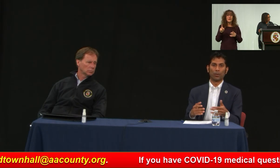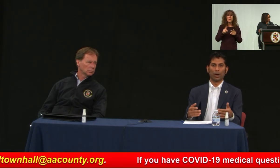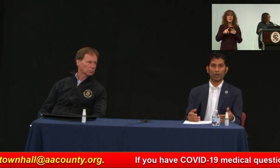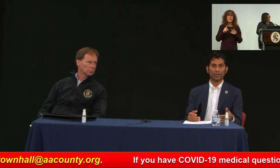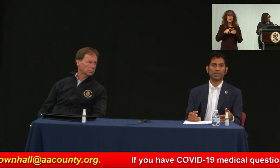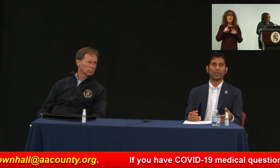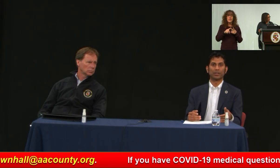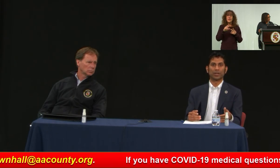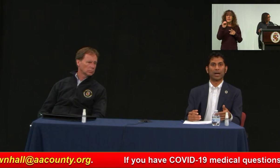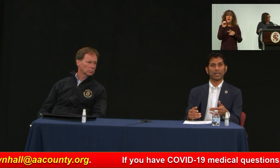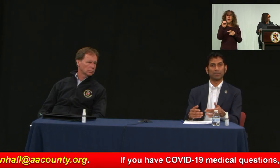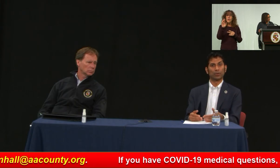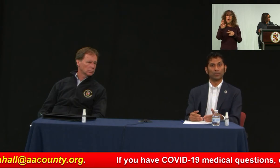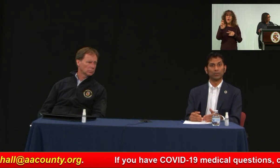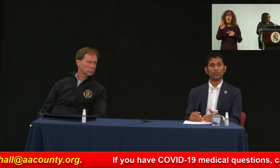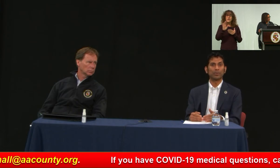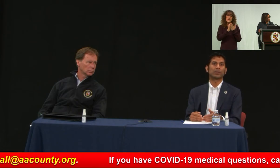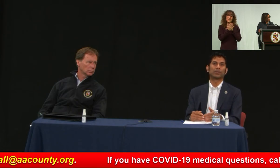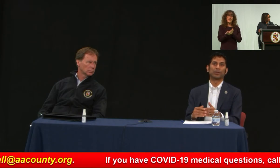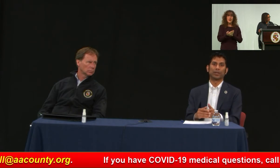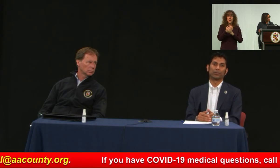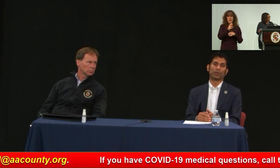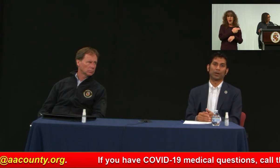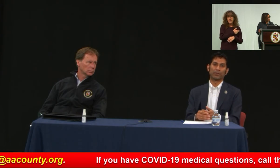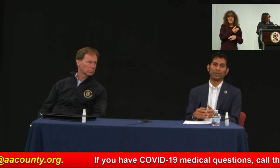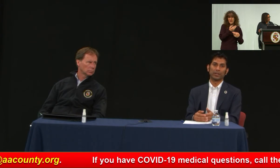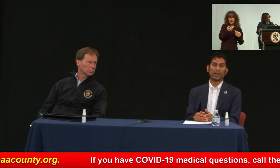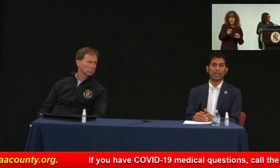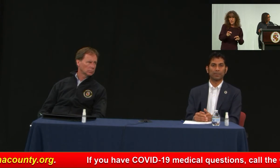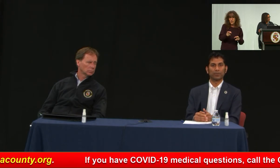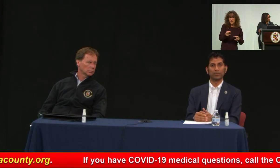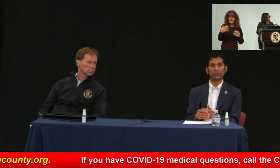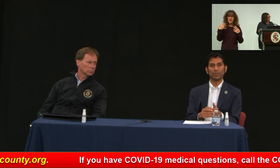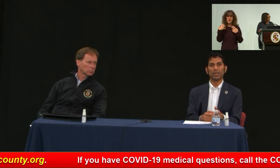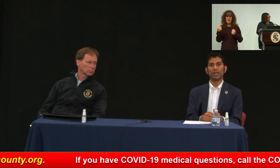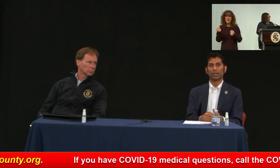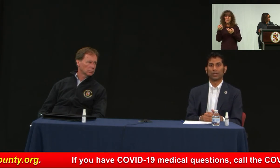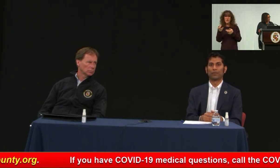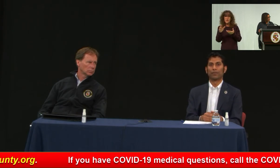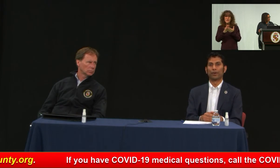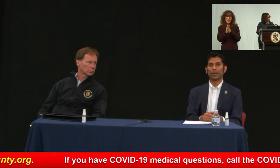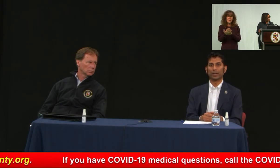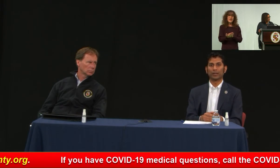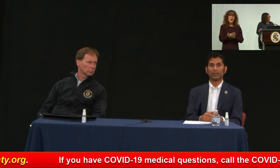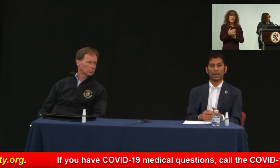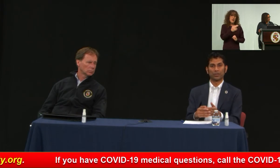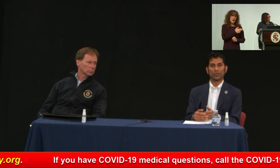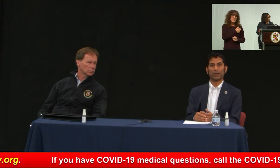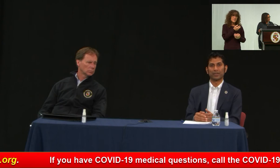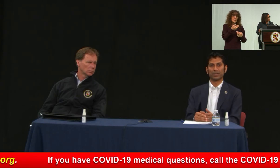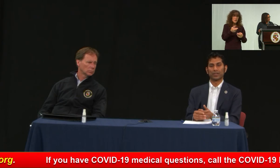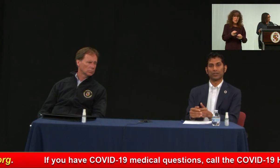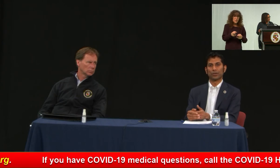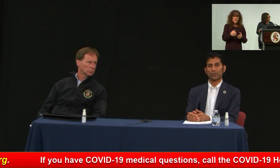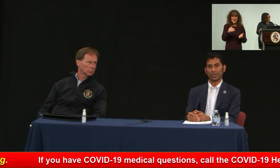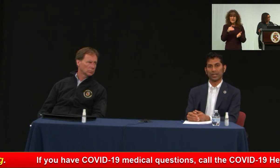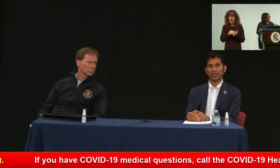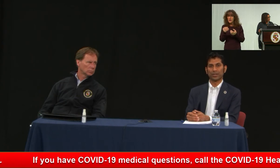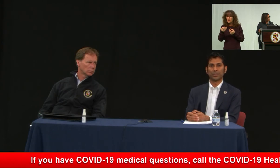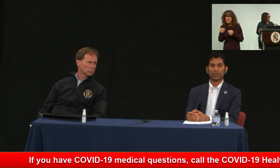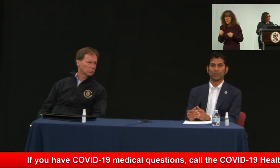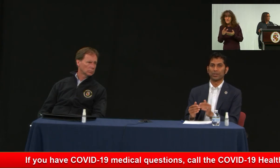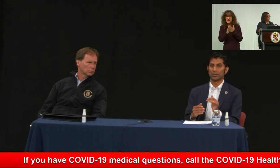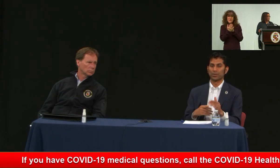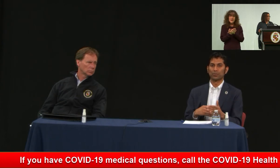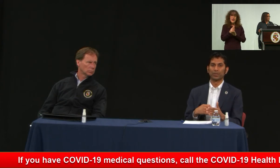turning ORs into hospital rooms, turning recovery into hospital rooms, converting doctor's offices into urgent